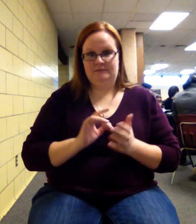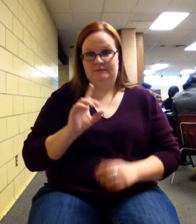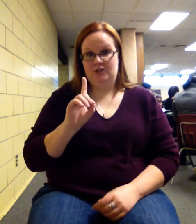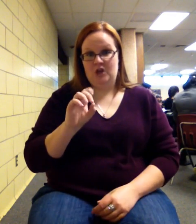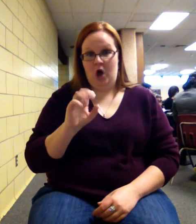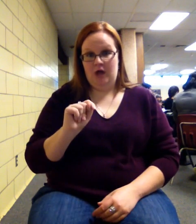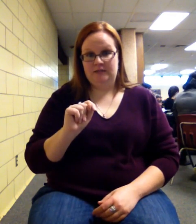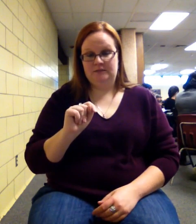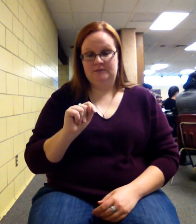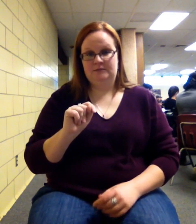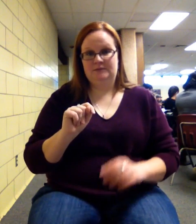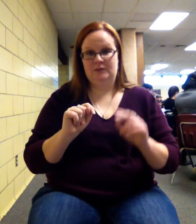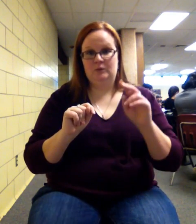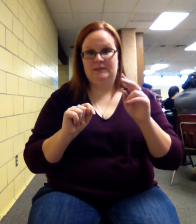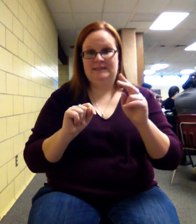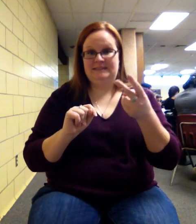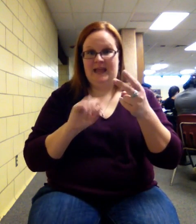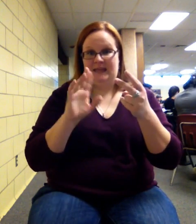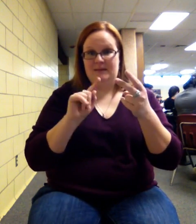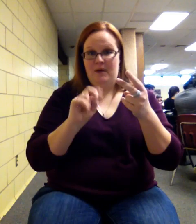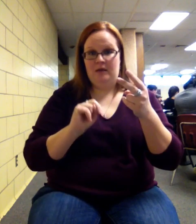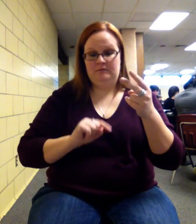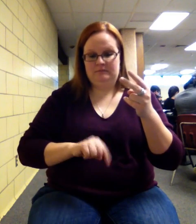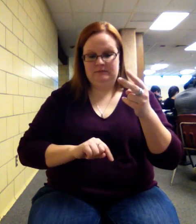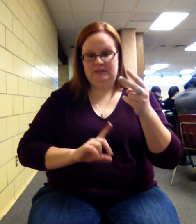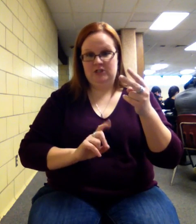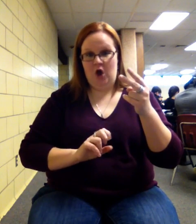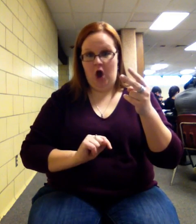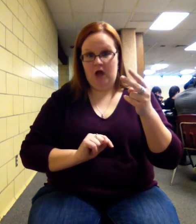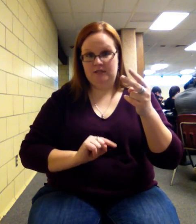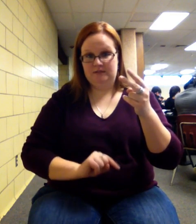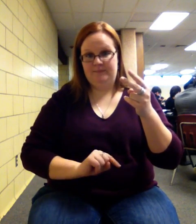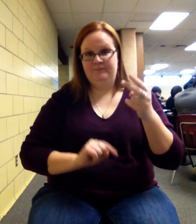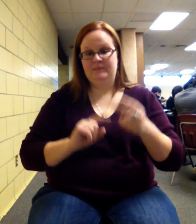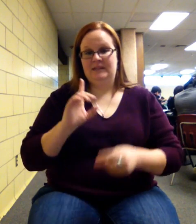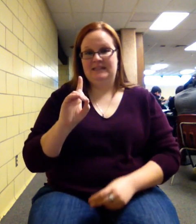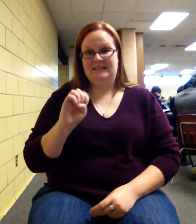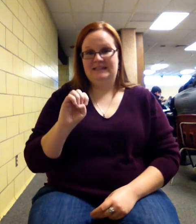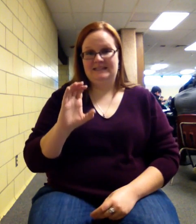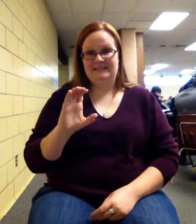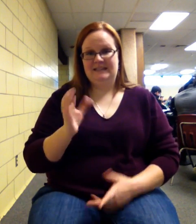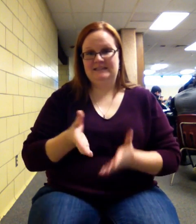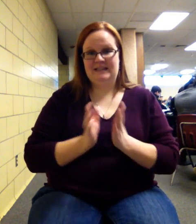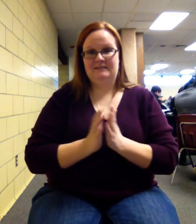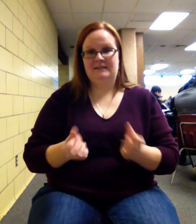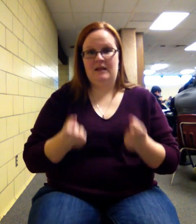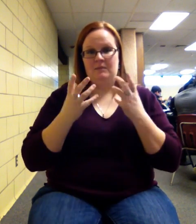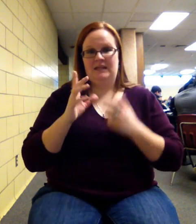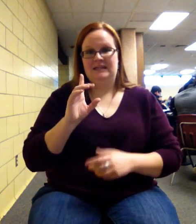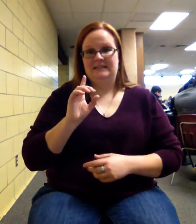second dot and it says DEC. That's asking you how many decimals you want displayed on